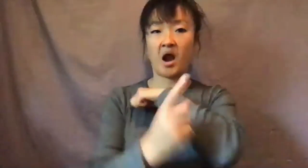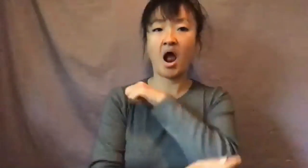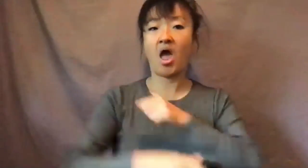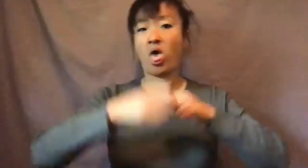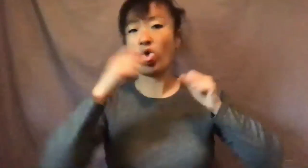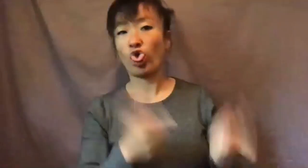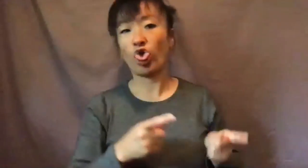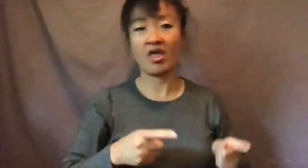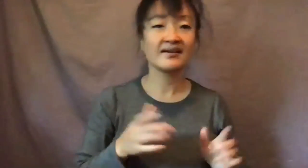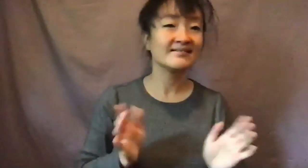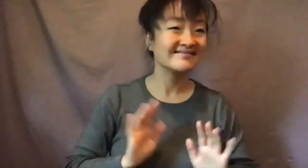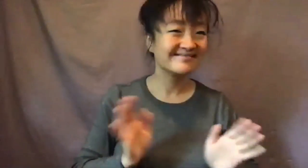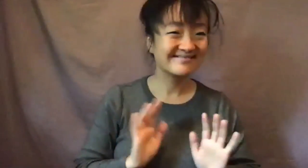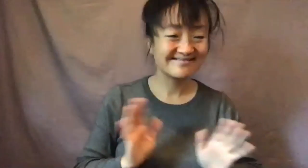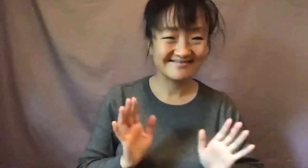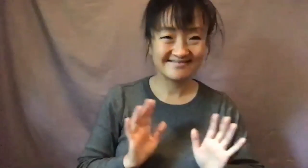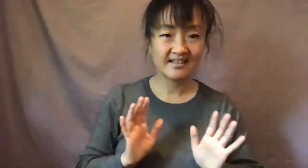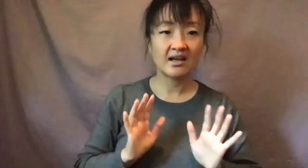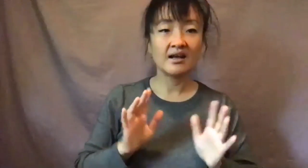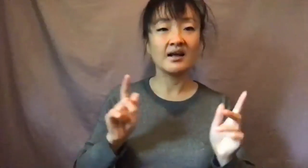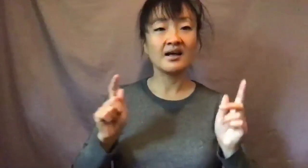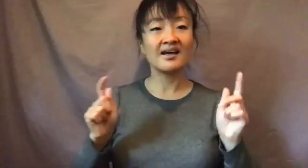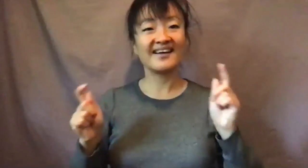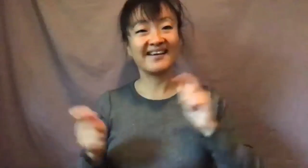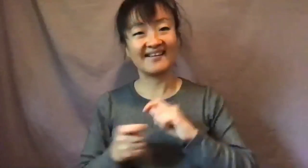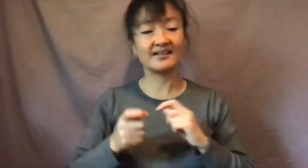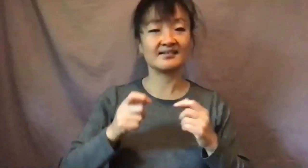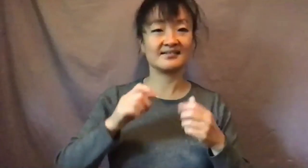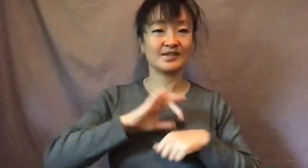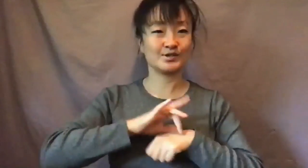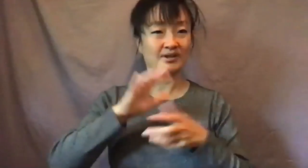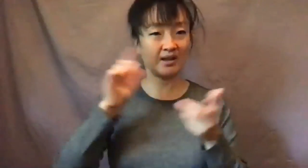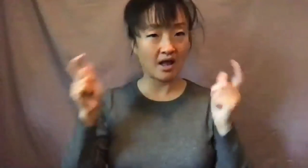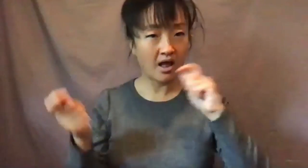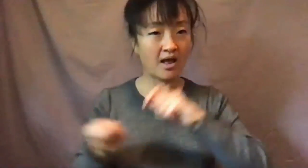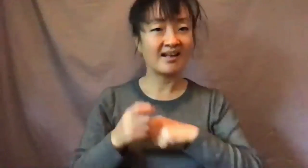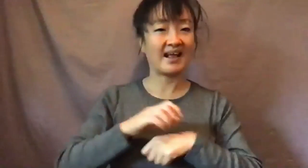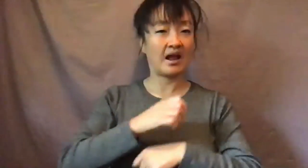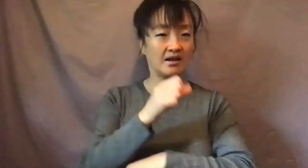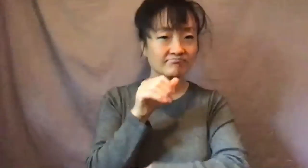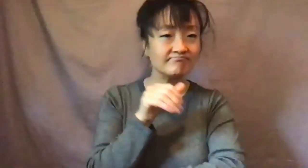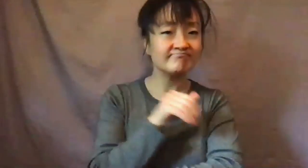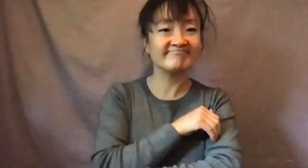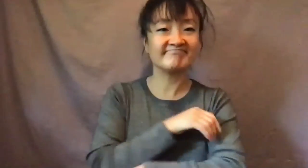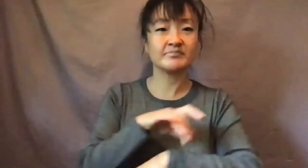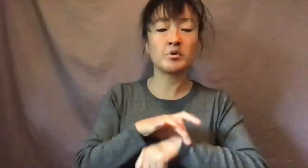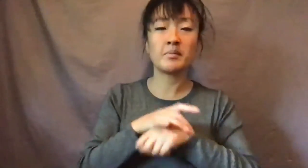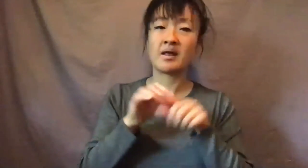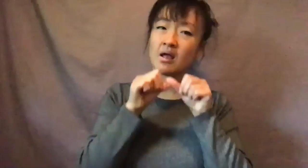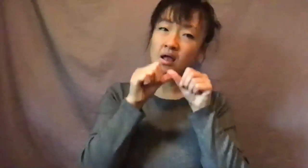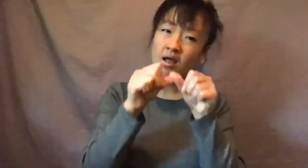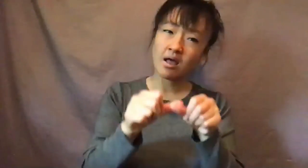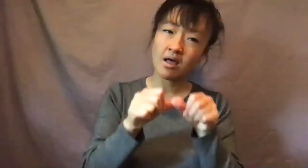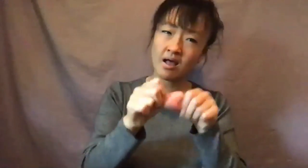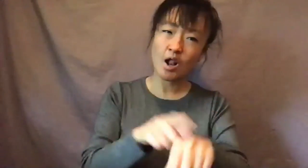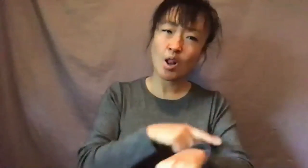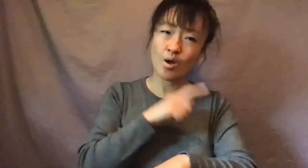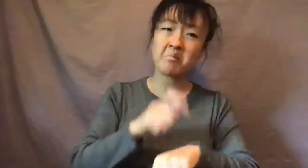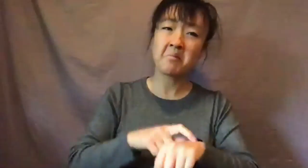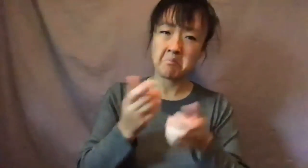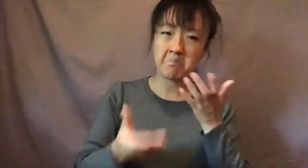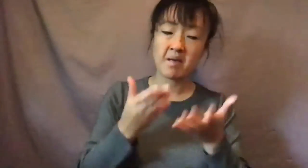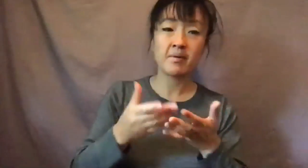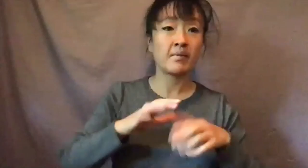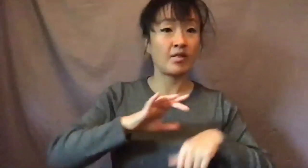earth, to transmute and transform, because that's the power of the earth. It may take a really long time, but ultimately the earth and all that it